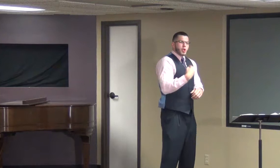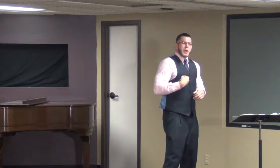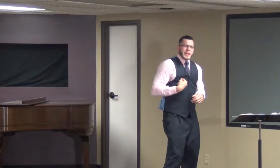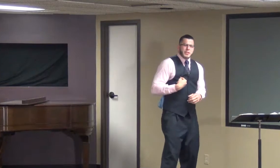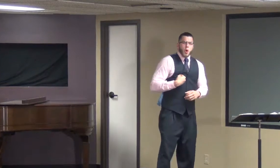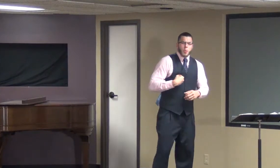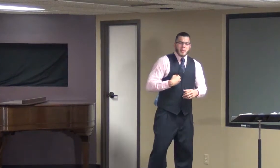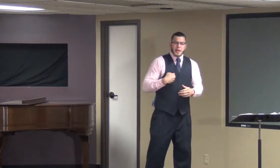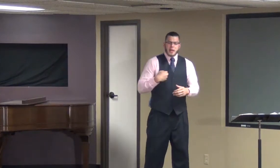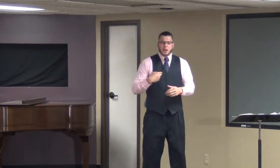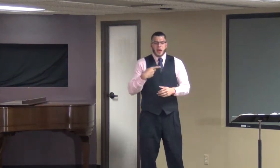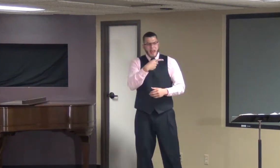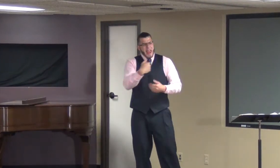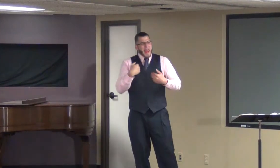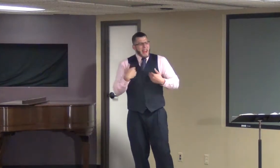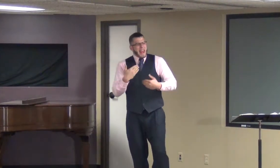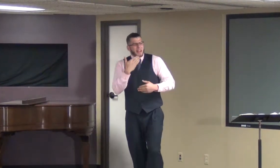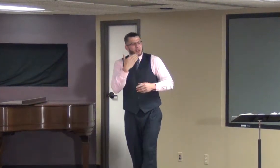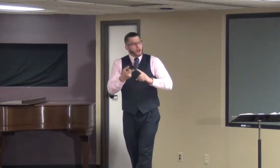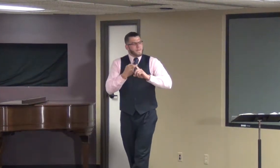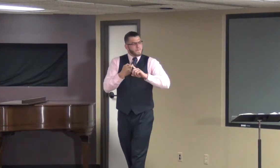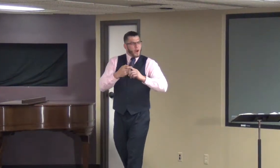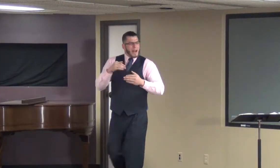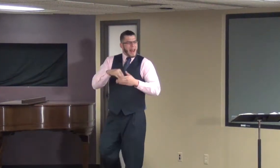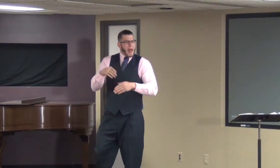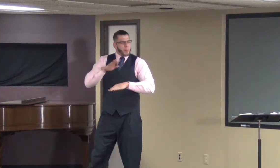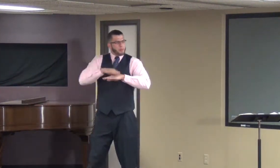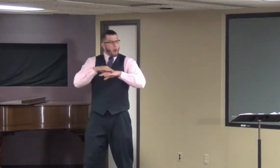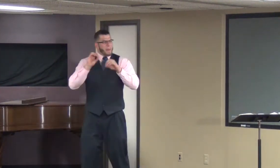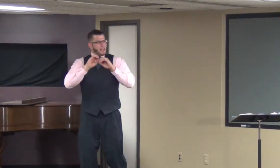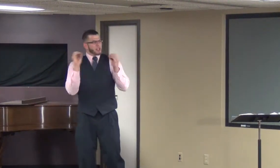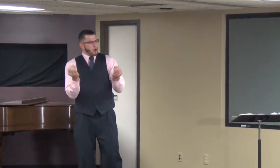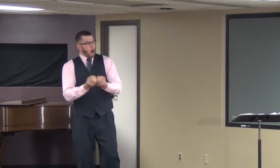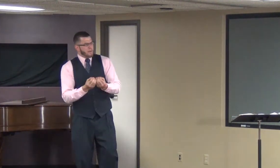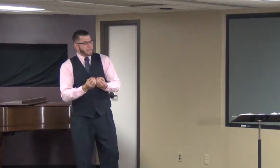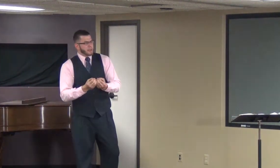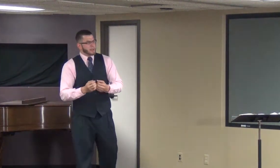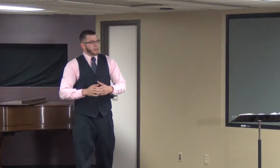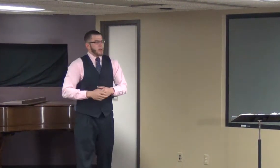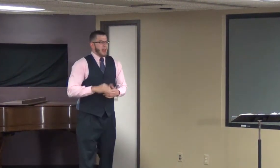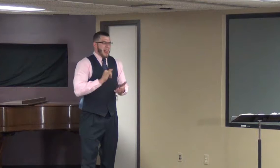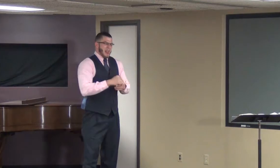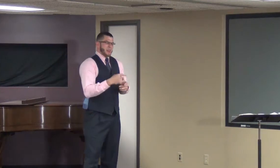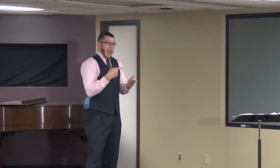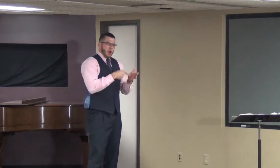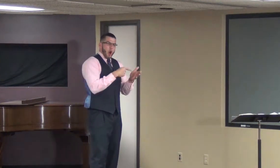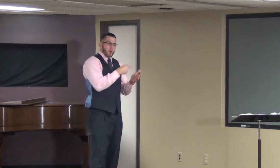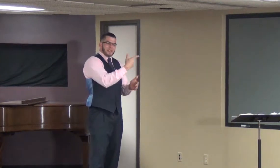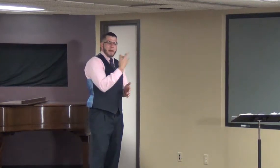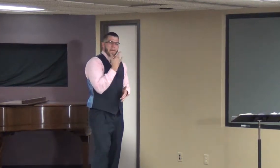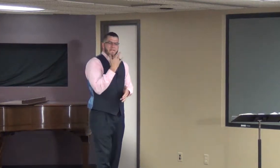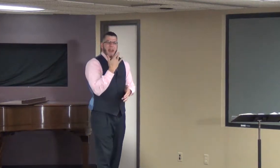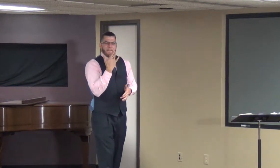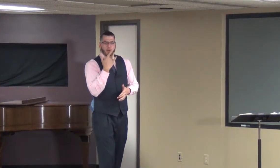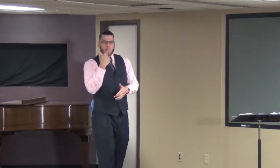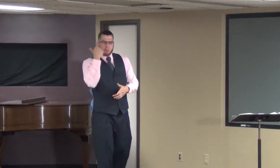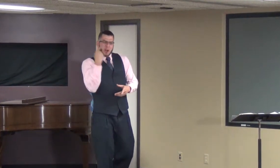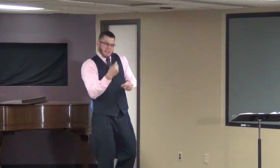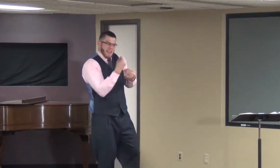he told me he has a good friend at the probation office that owes him a favor because he